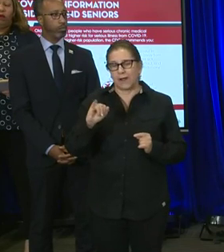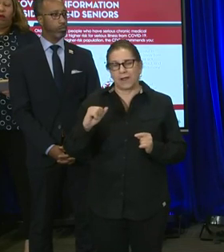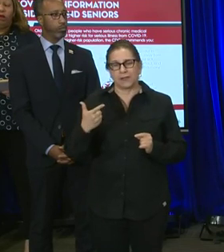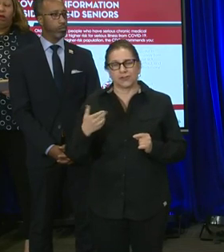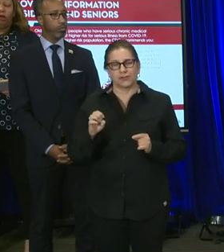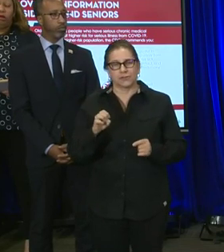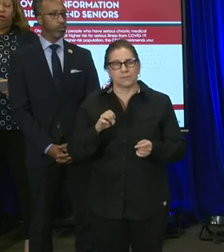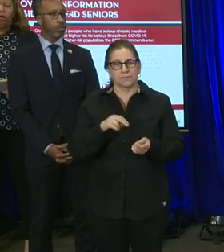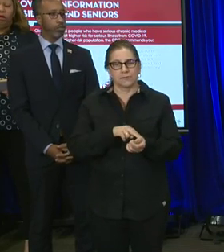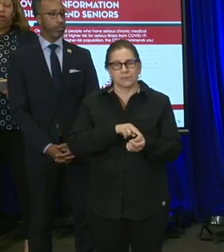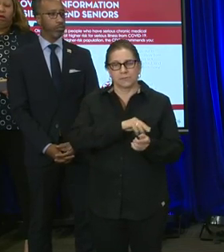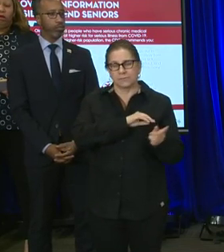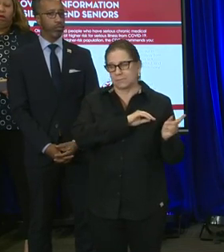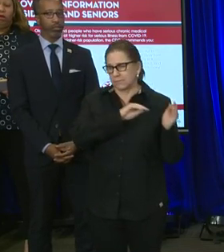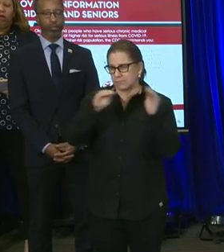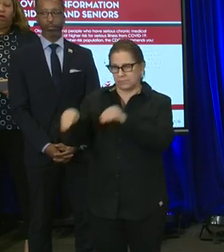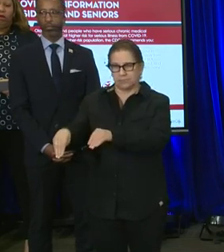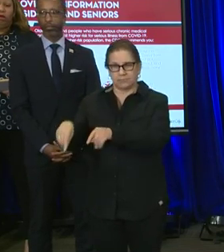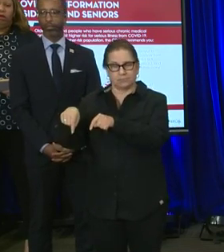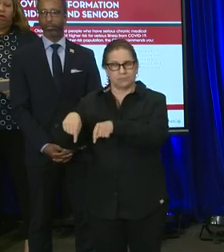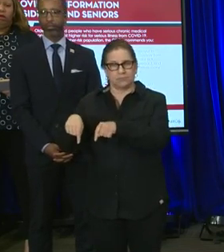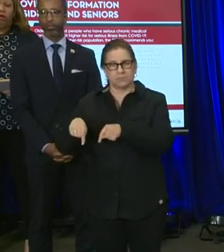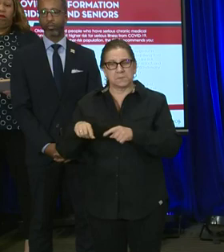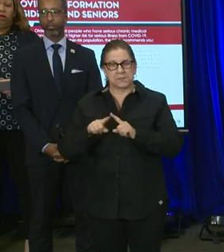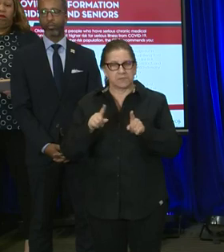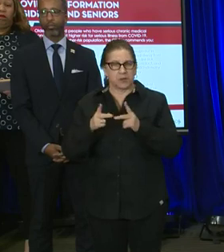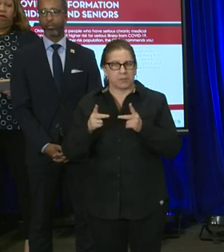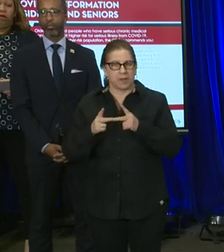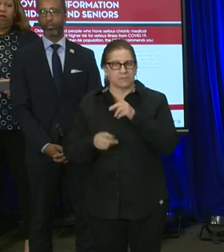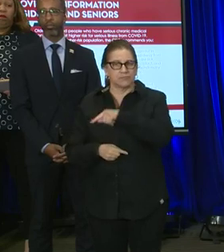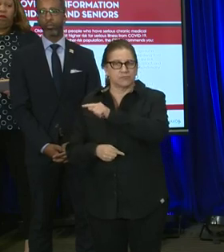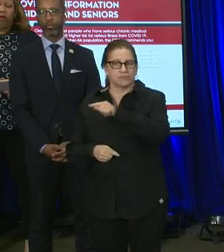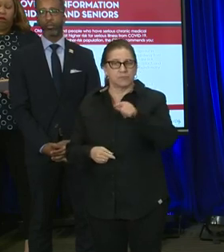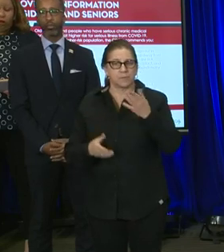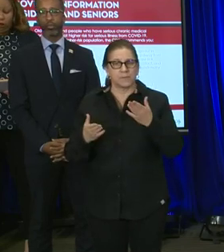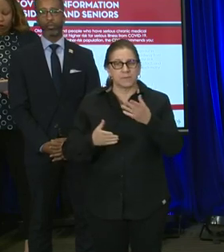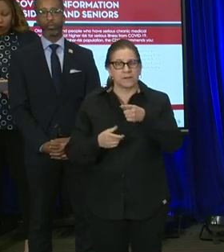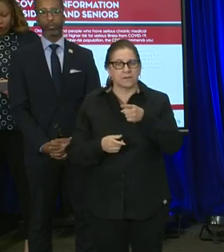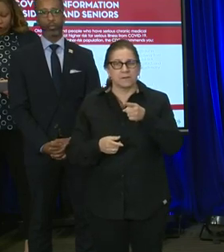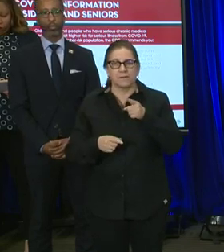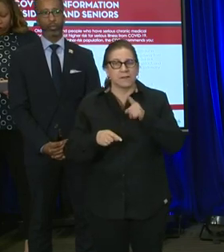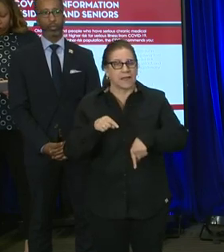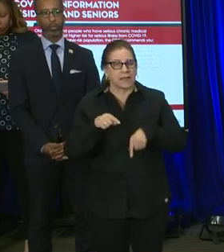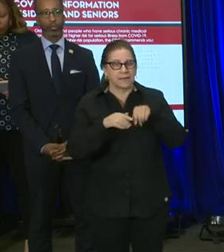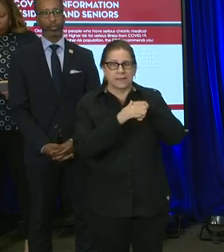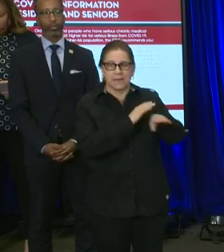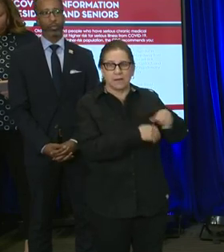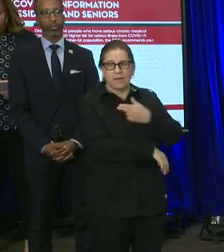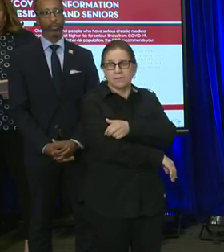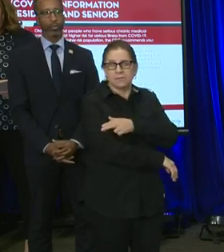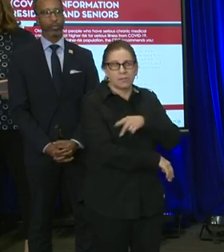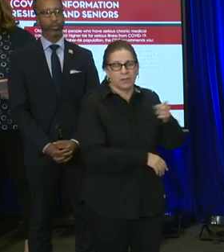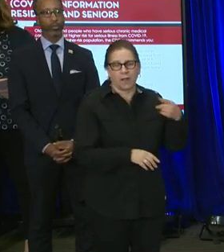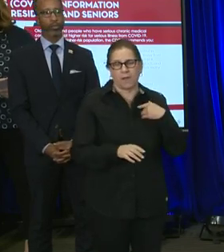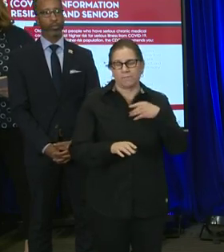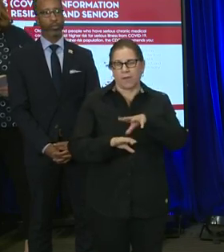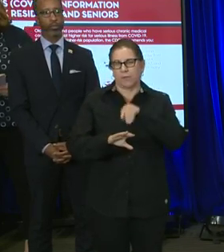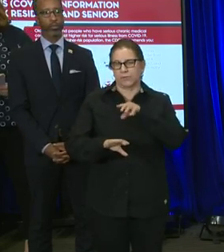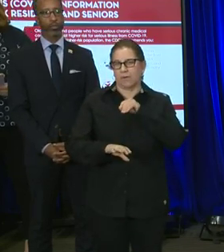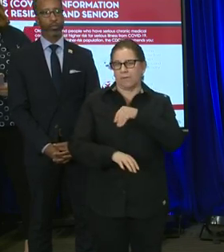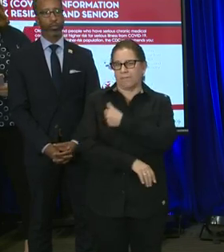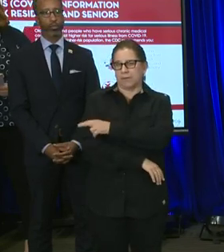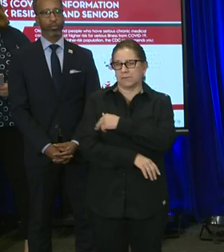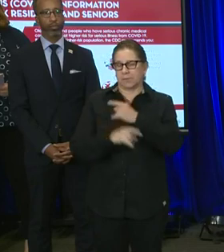So triage may be external to the hospital instead of in the hospital space, to be able to